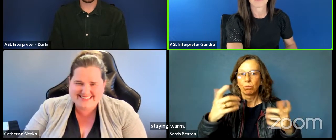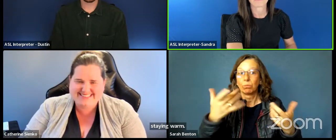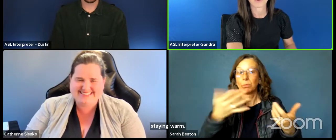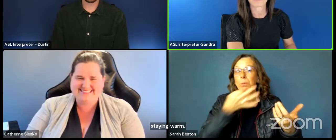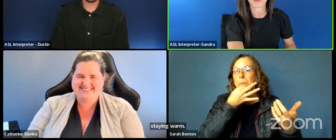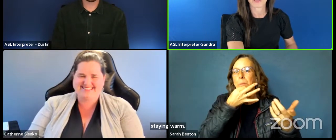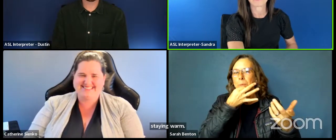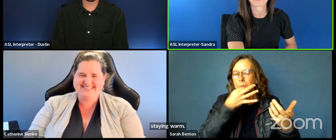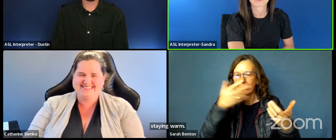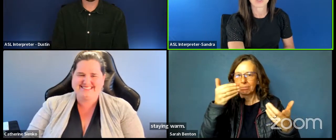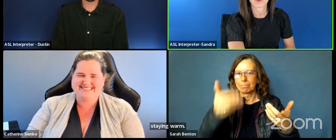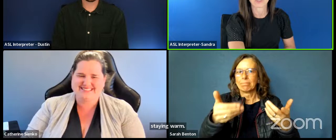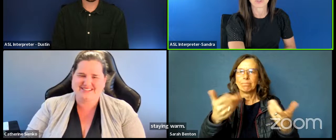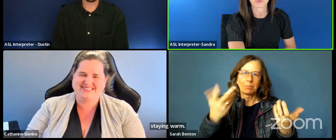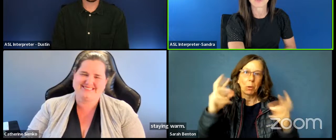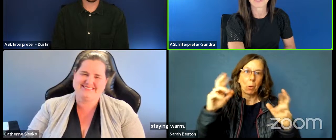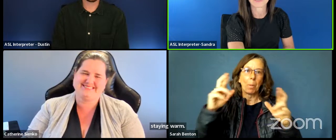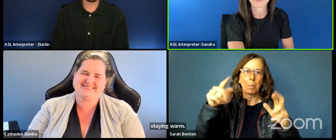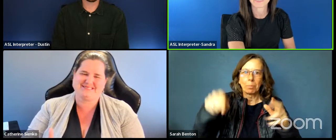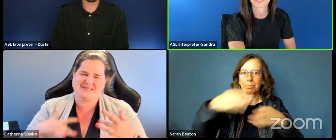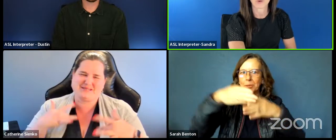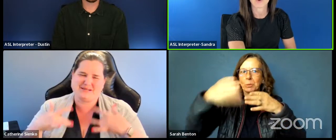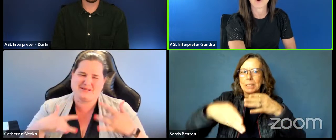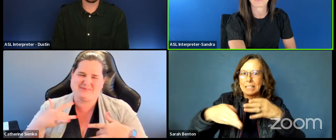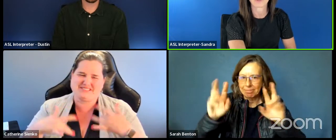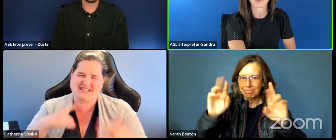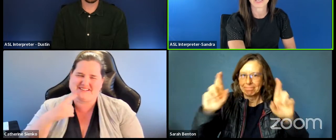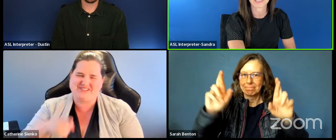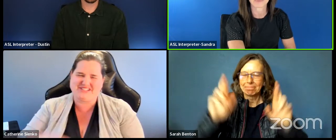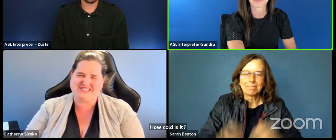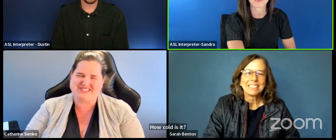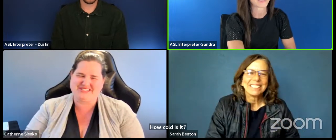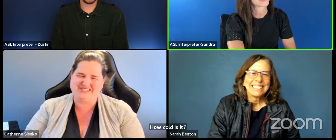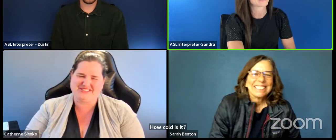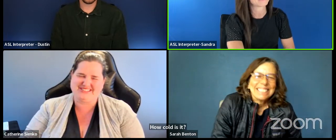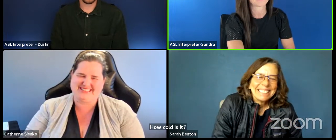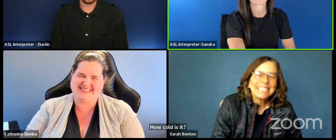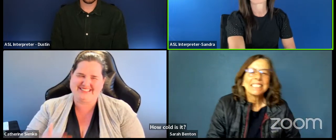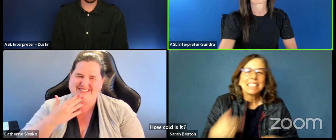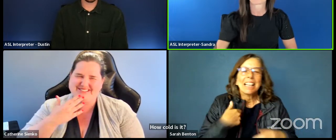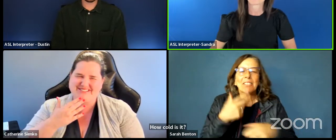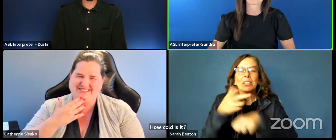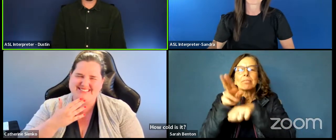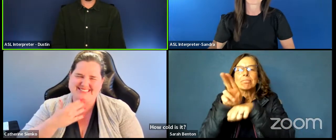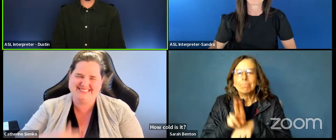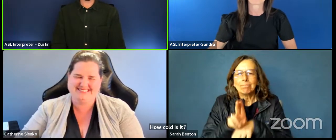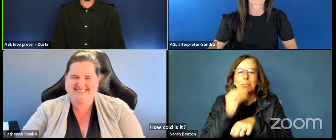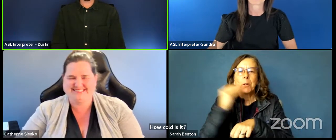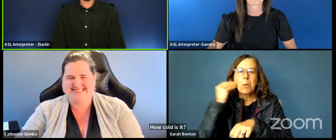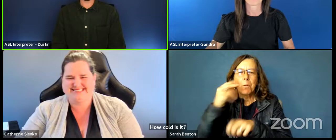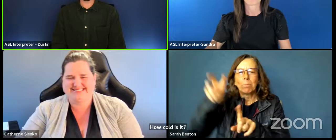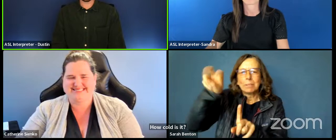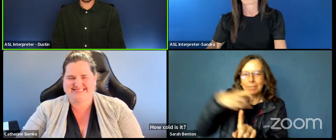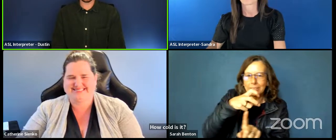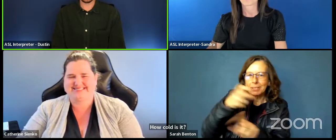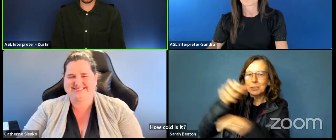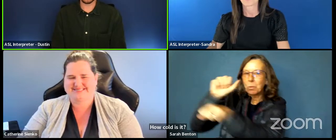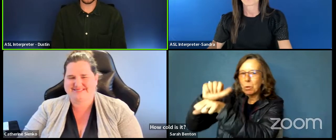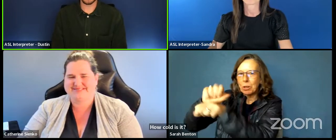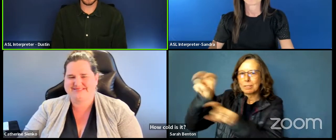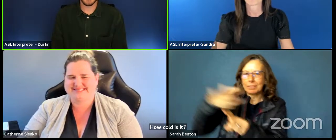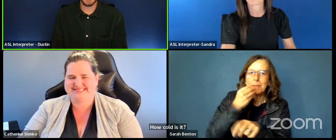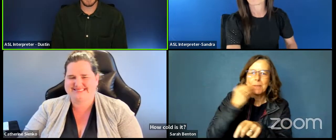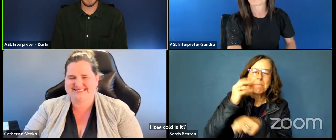It's not bad. It's about 45. It's snowing soon. So hopefully we'll get some this weekend. Well, I'm excited for you. Thank